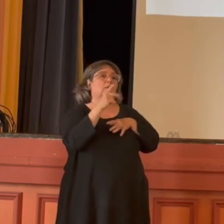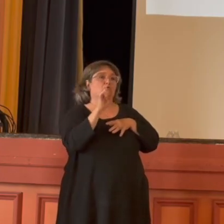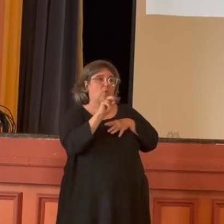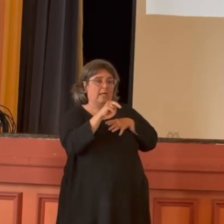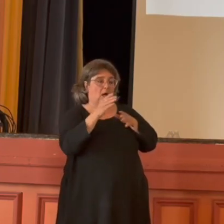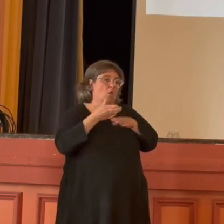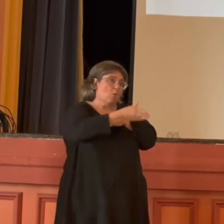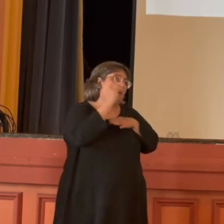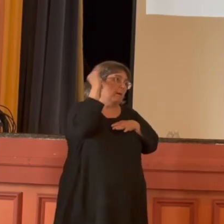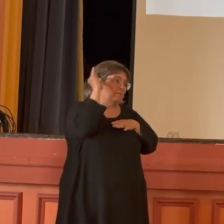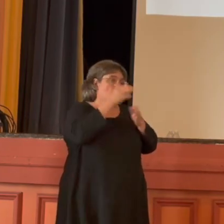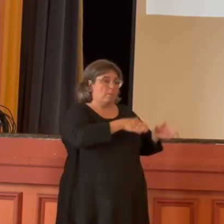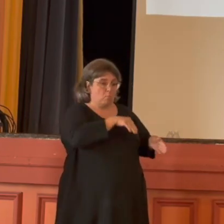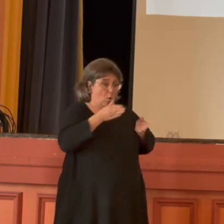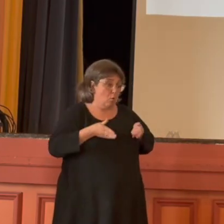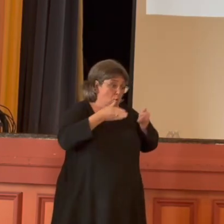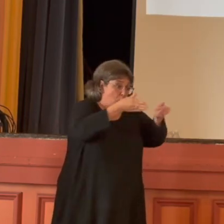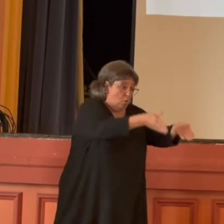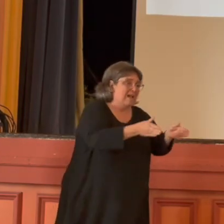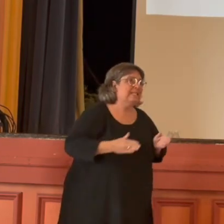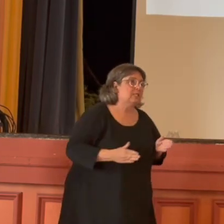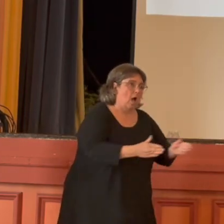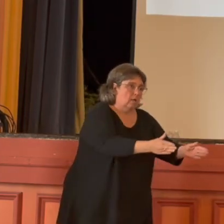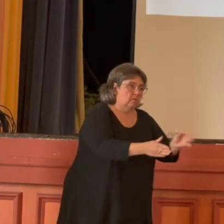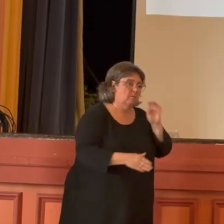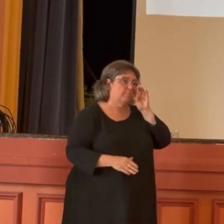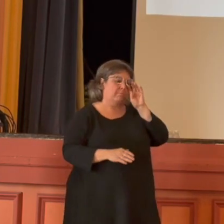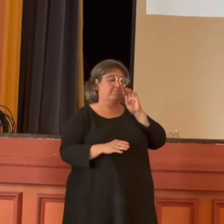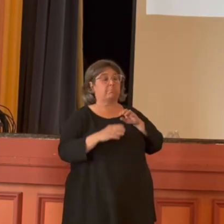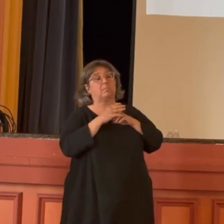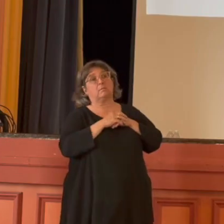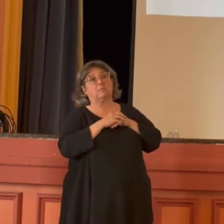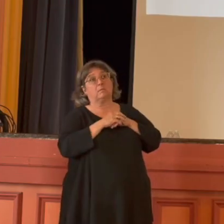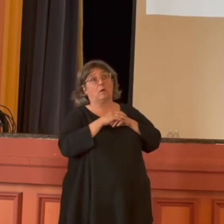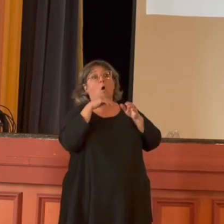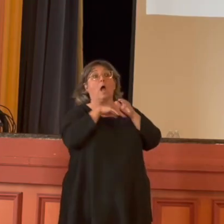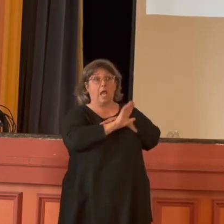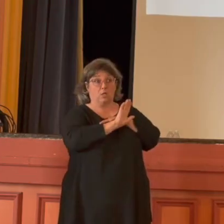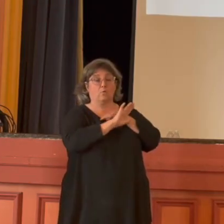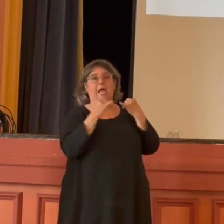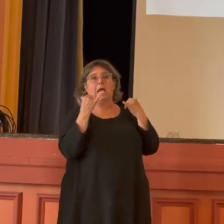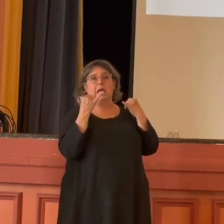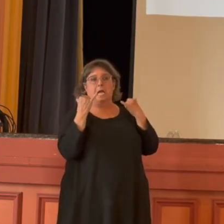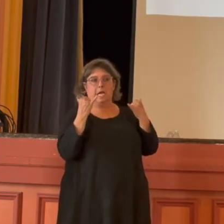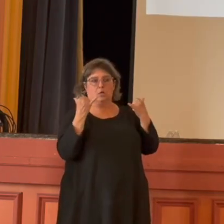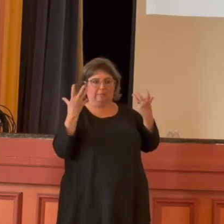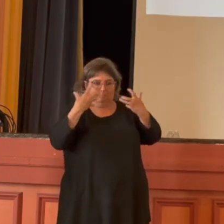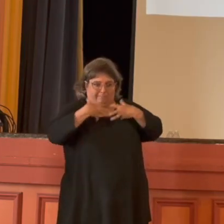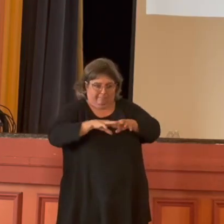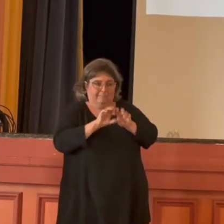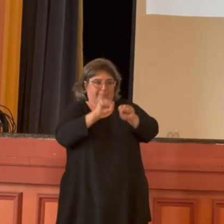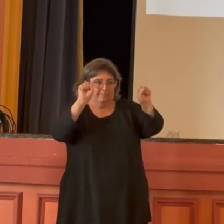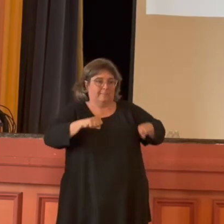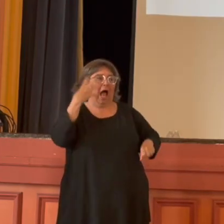Buffalo and bring them across the city in this tunnel. And again, they'll go into the existing interceptor system and